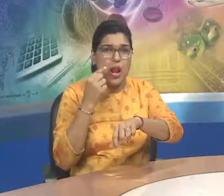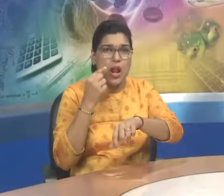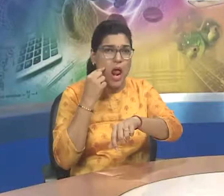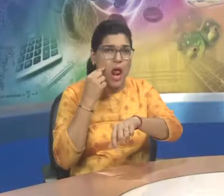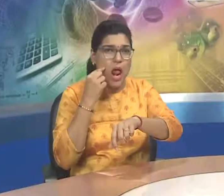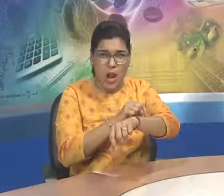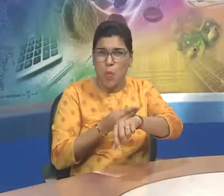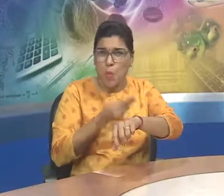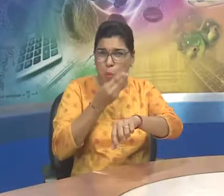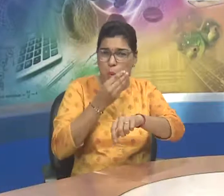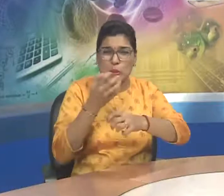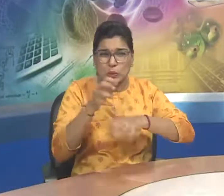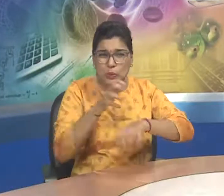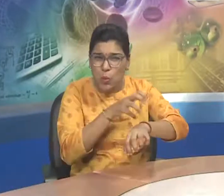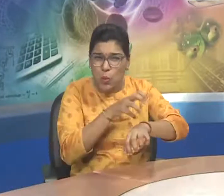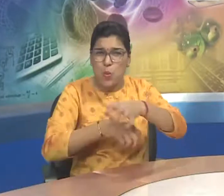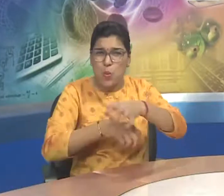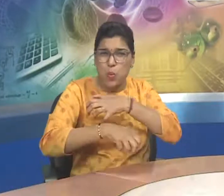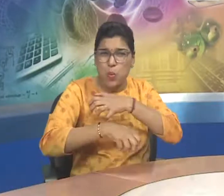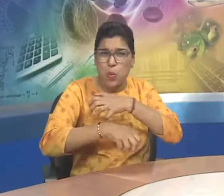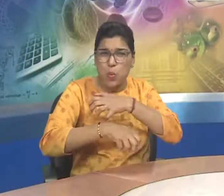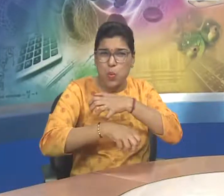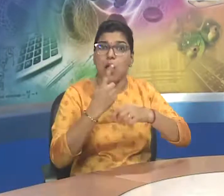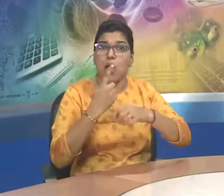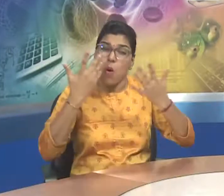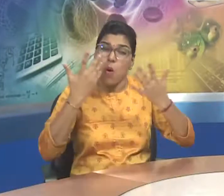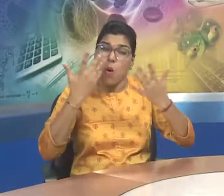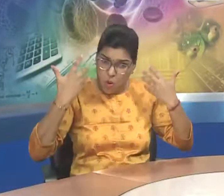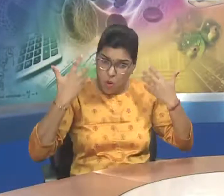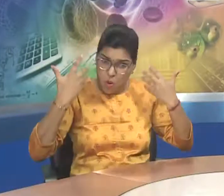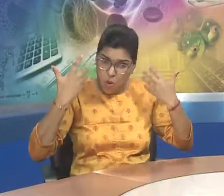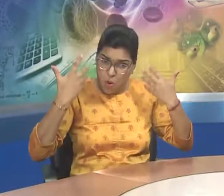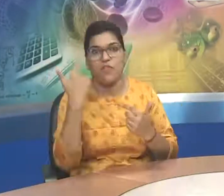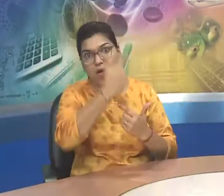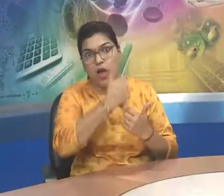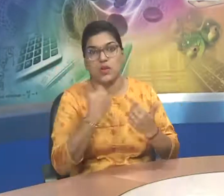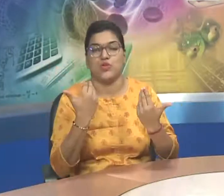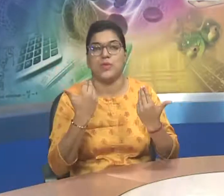We feel nausea in our stomach